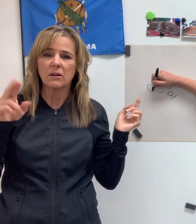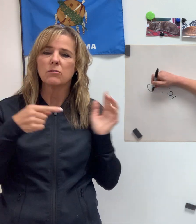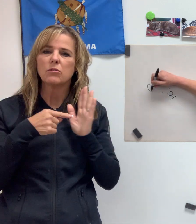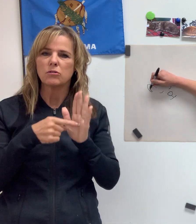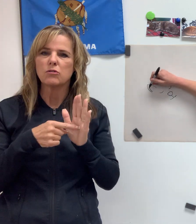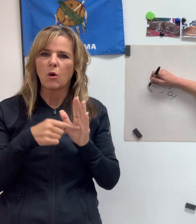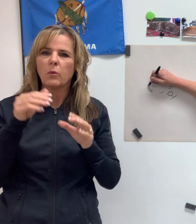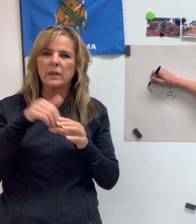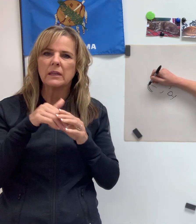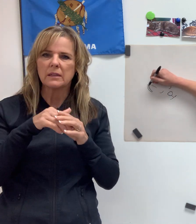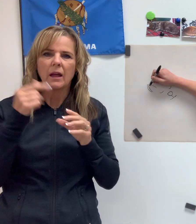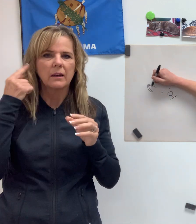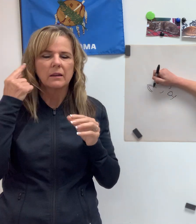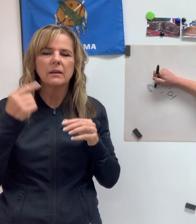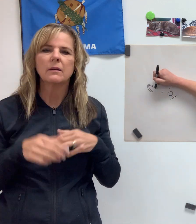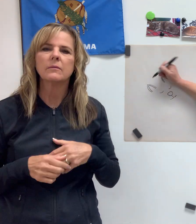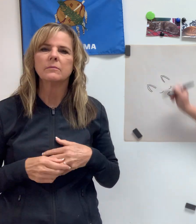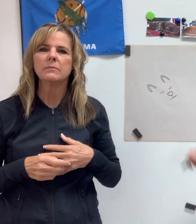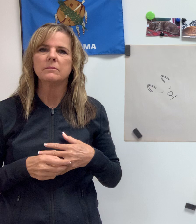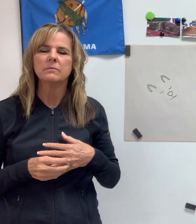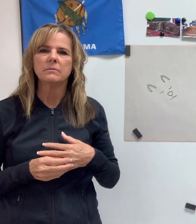the inside of his ears.